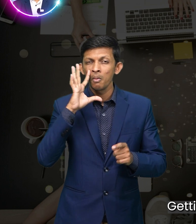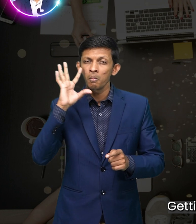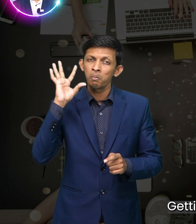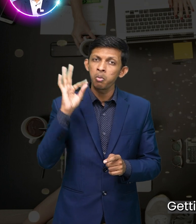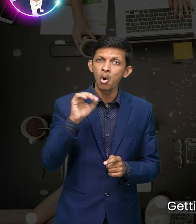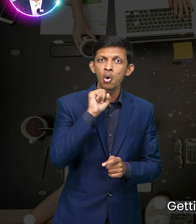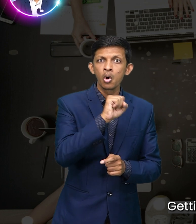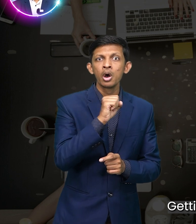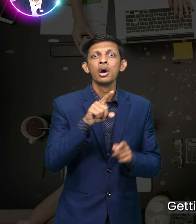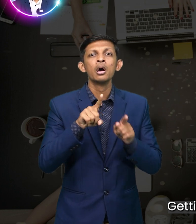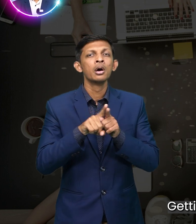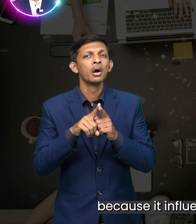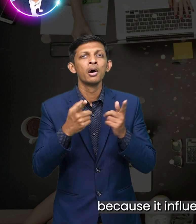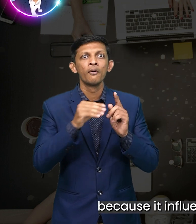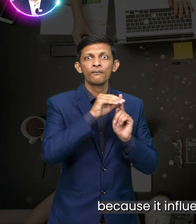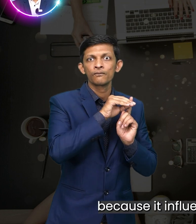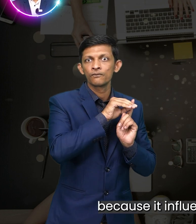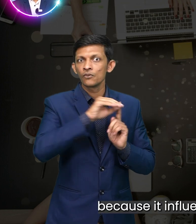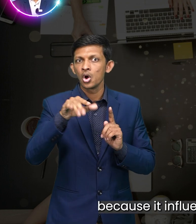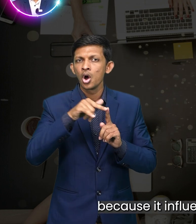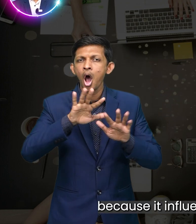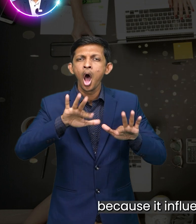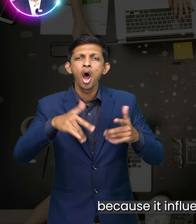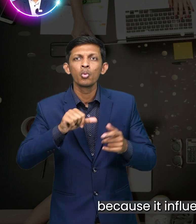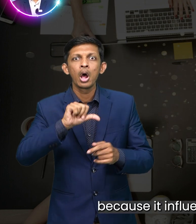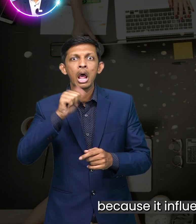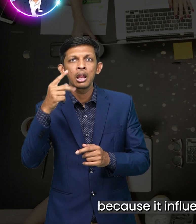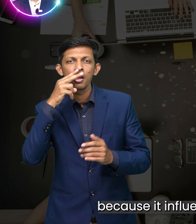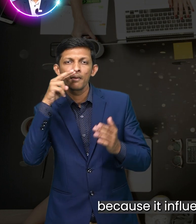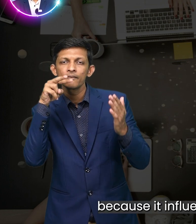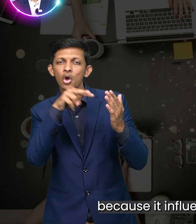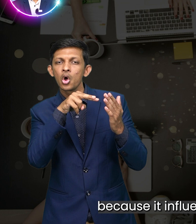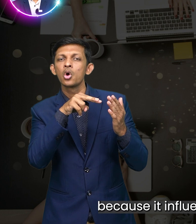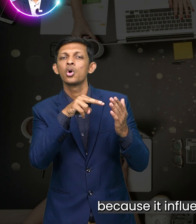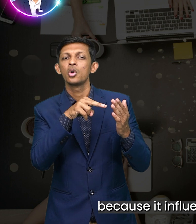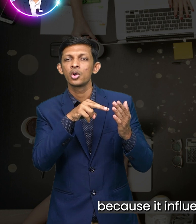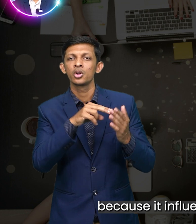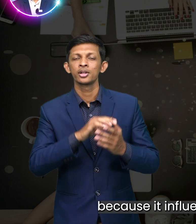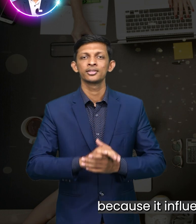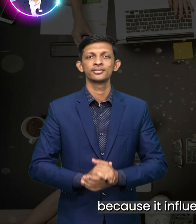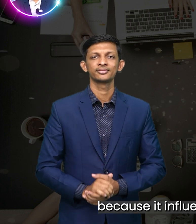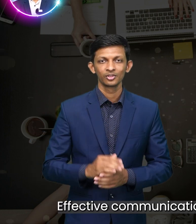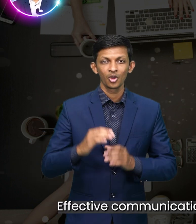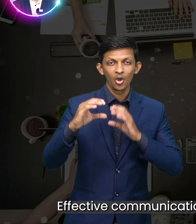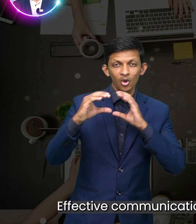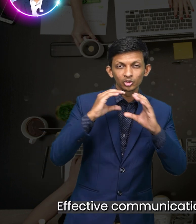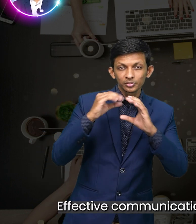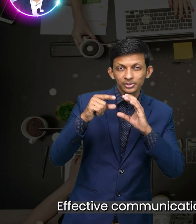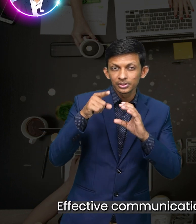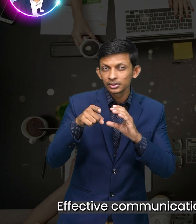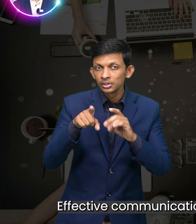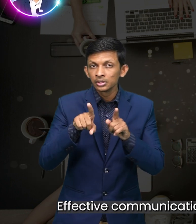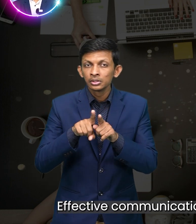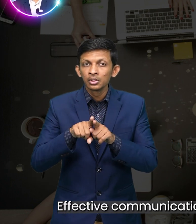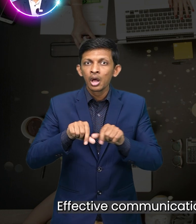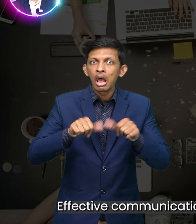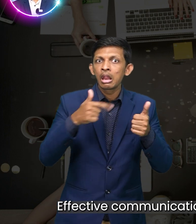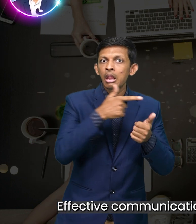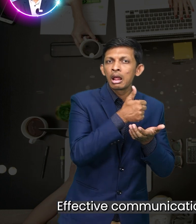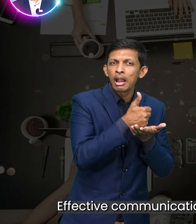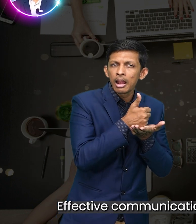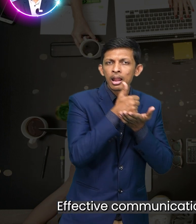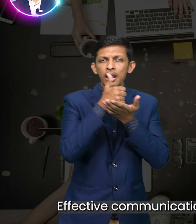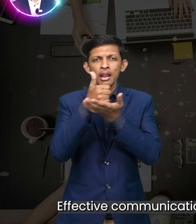Getting it right is crucial because it influences how others perceive you. Effective